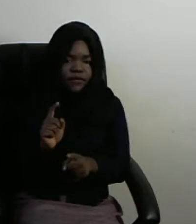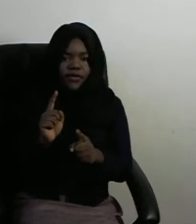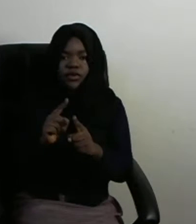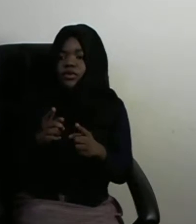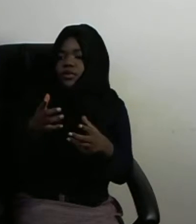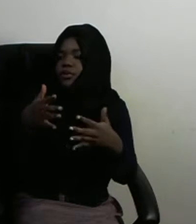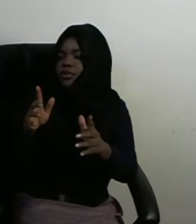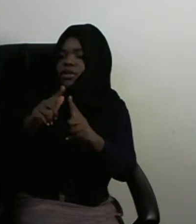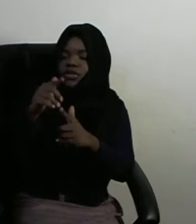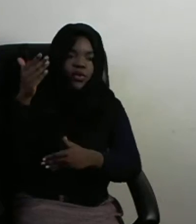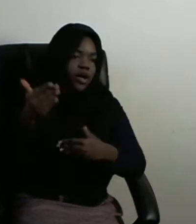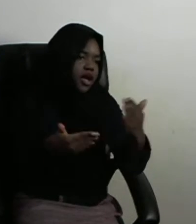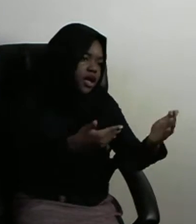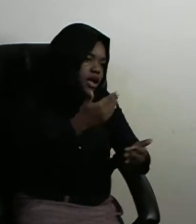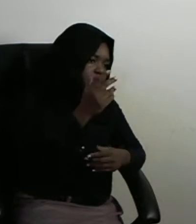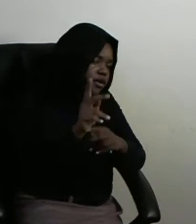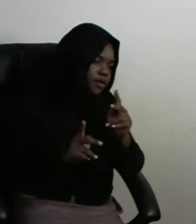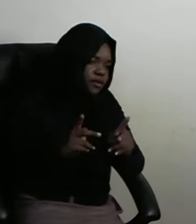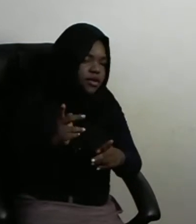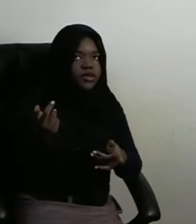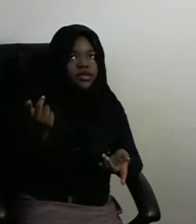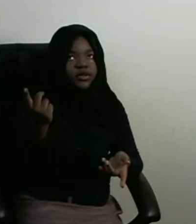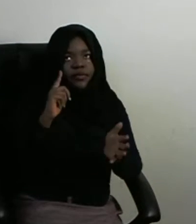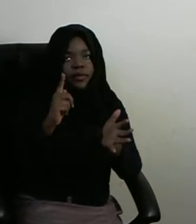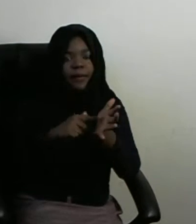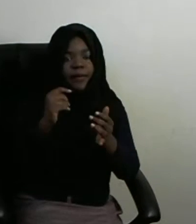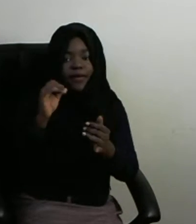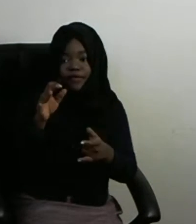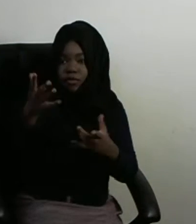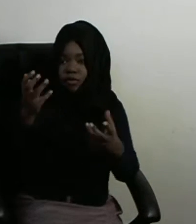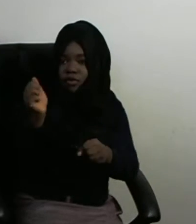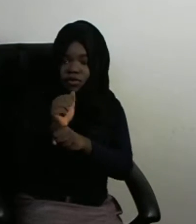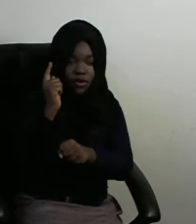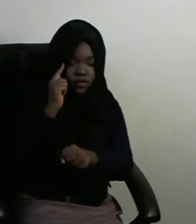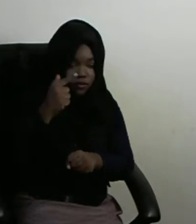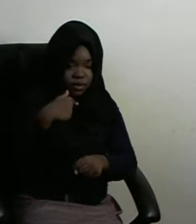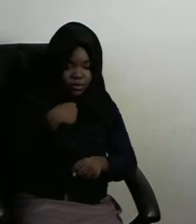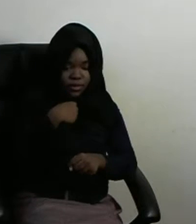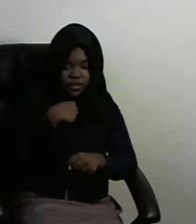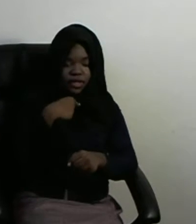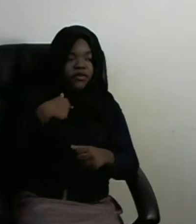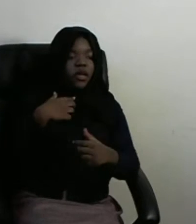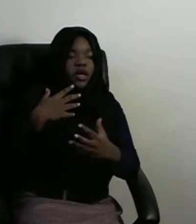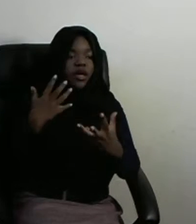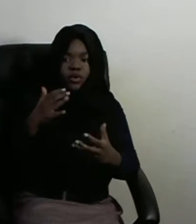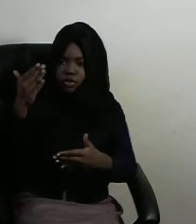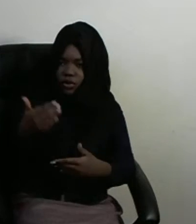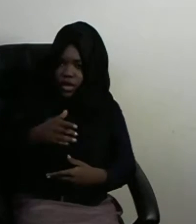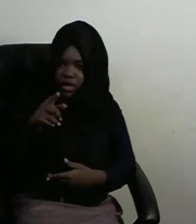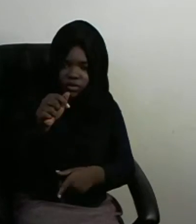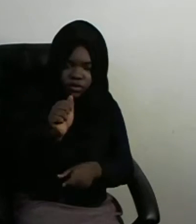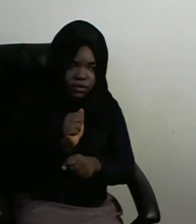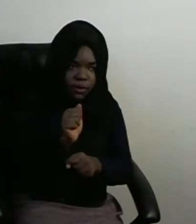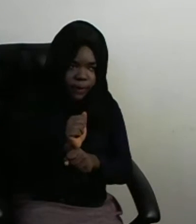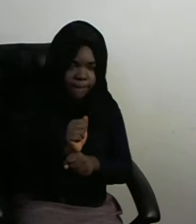be the way to hire people. So if you want to work for me, if I want to hire